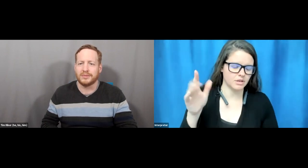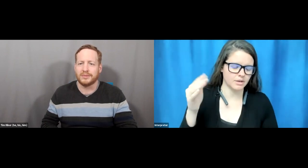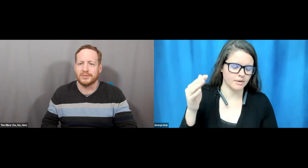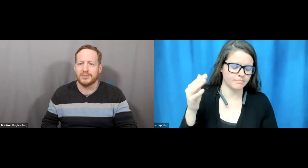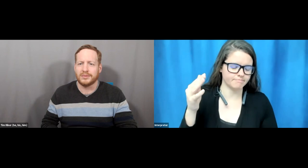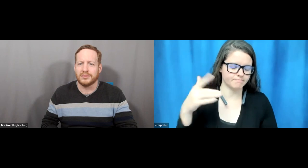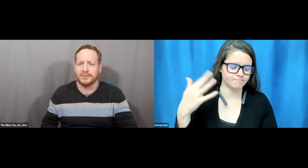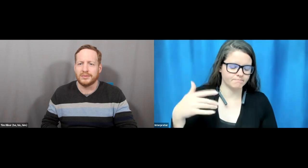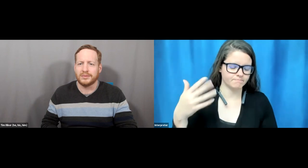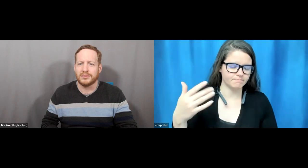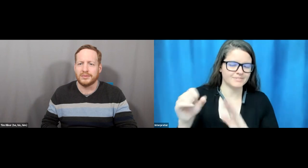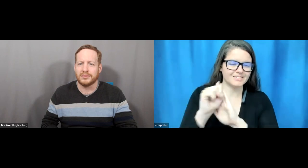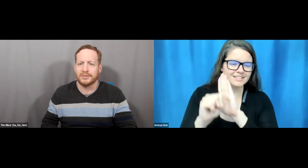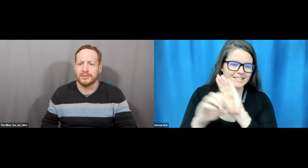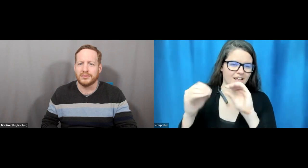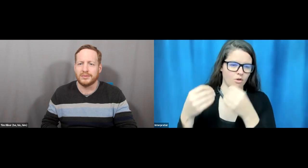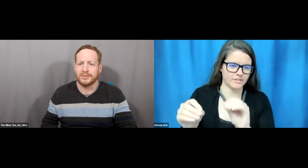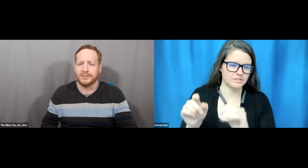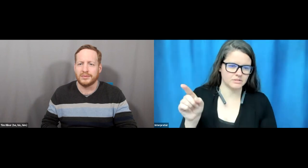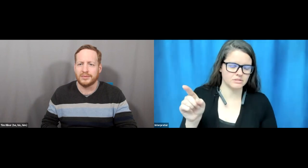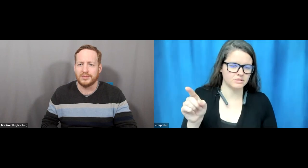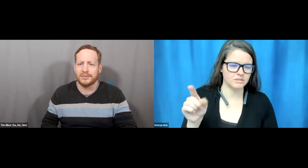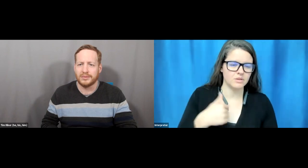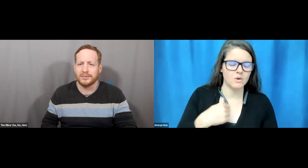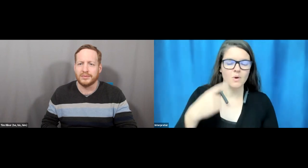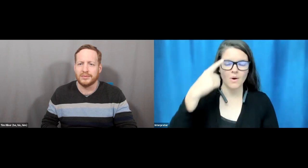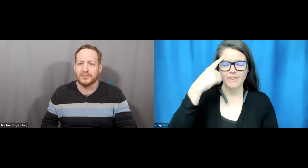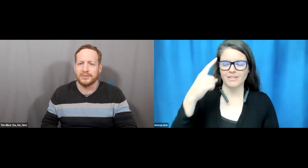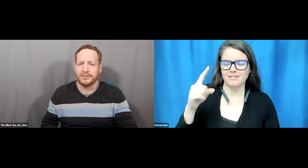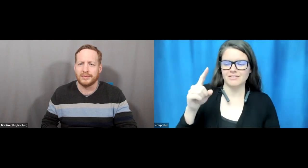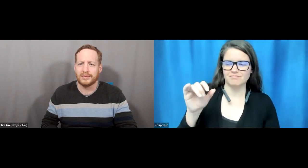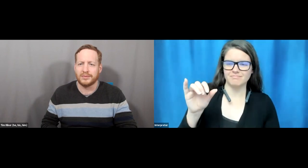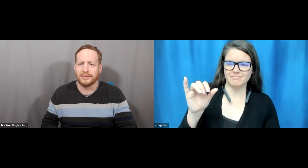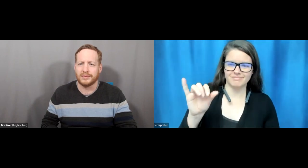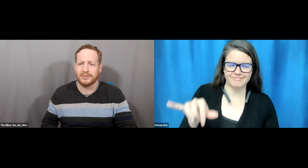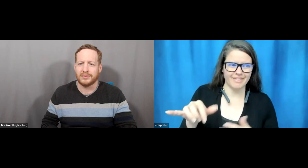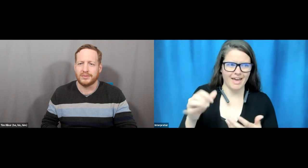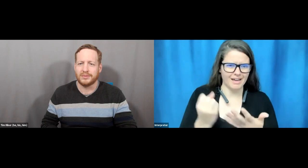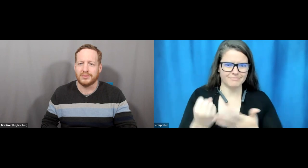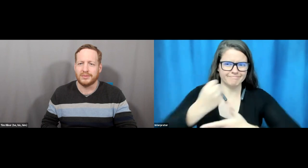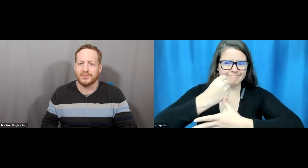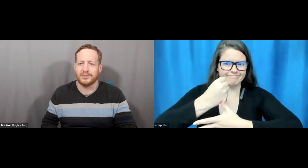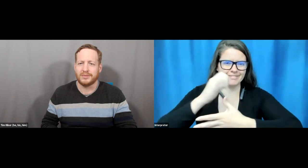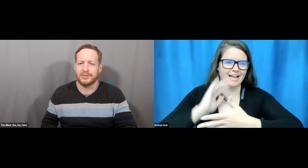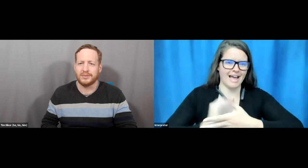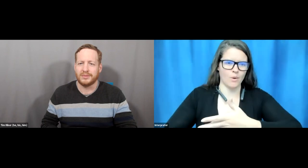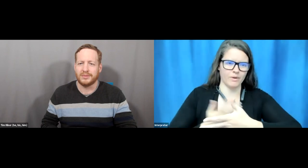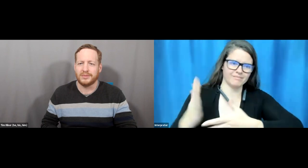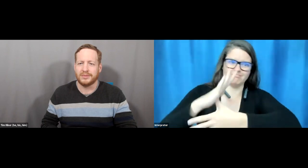at the state office. So I think that was actually our number one goal.